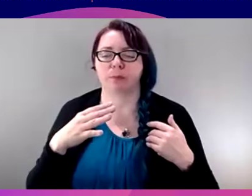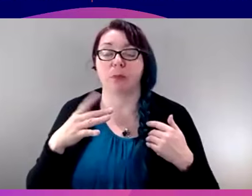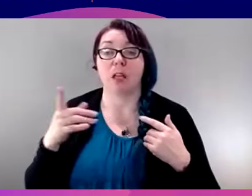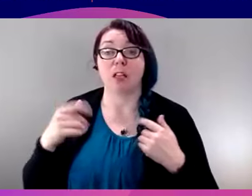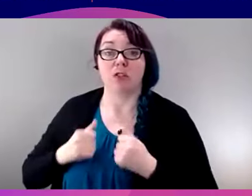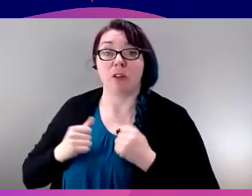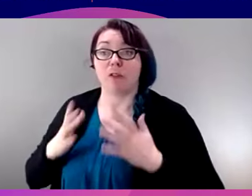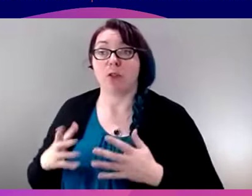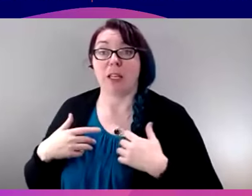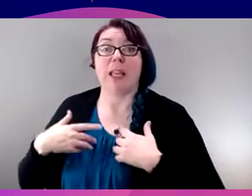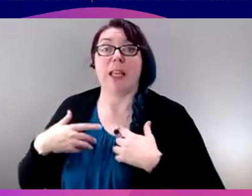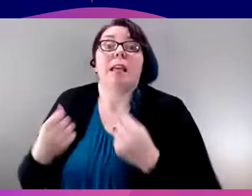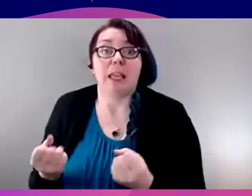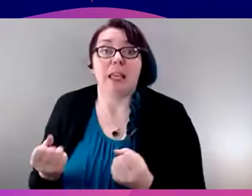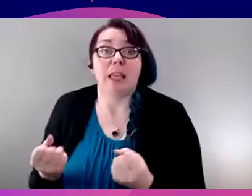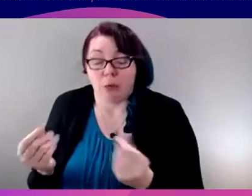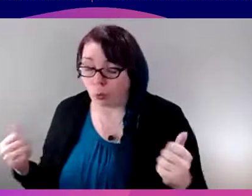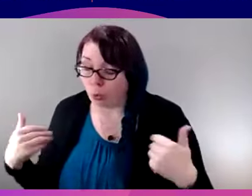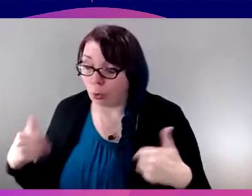survivor?